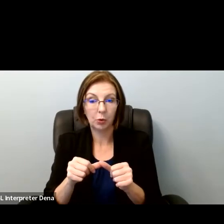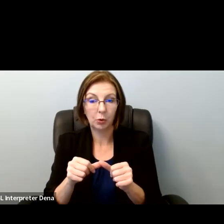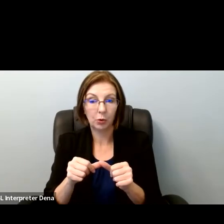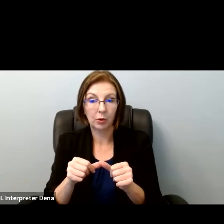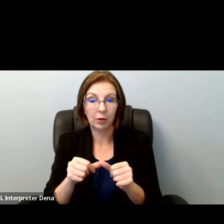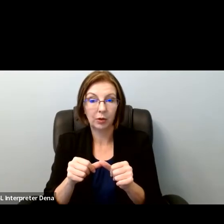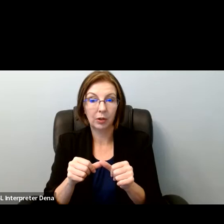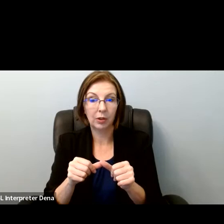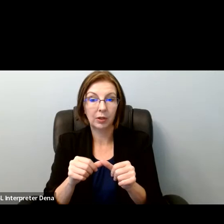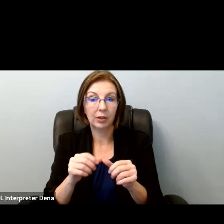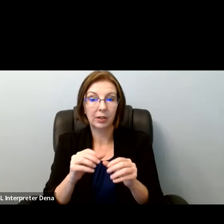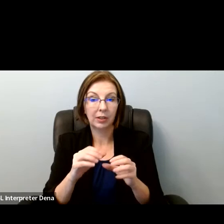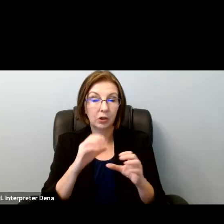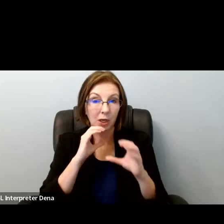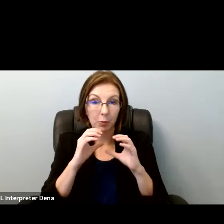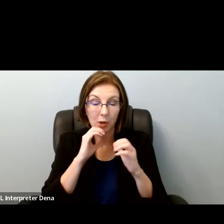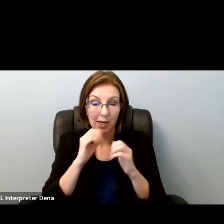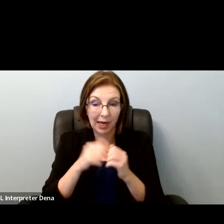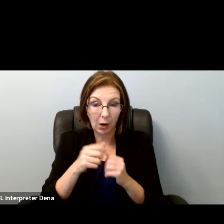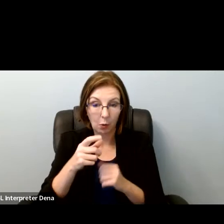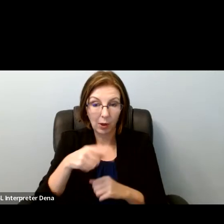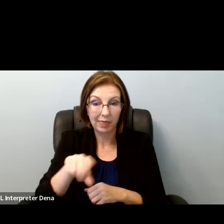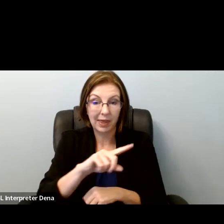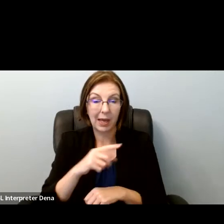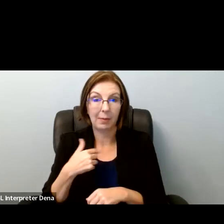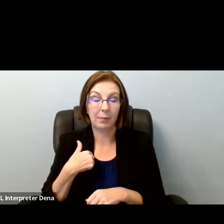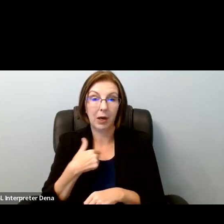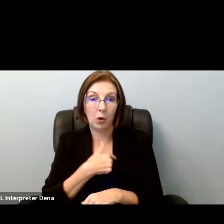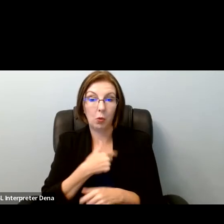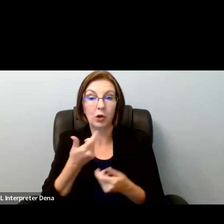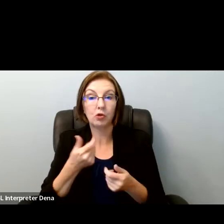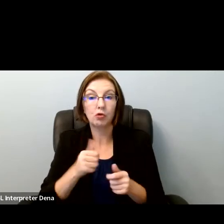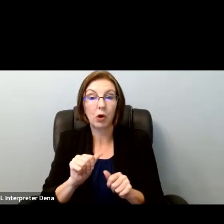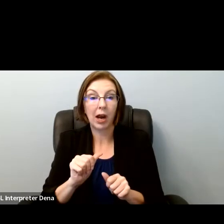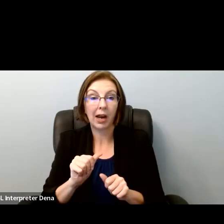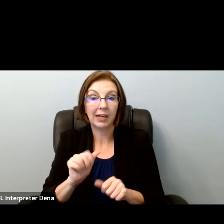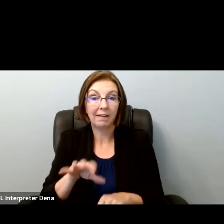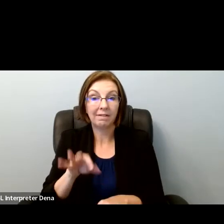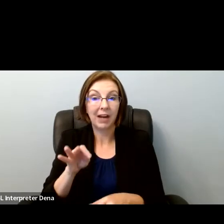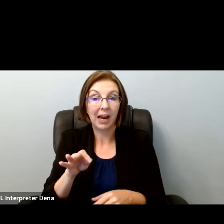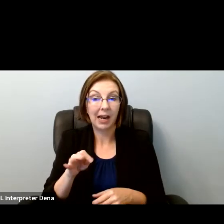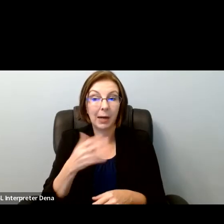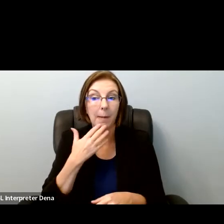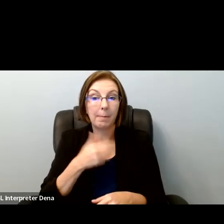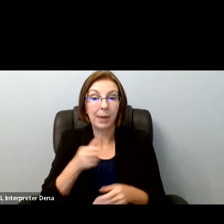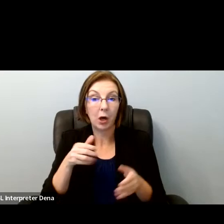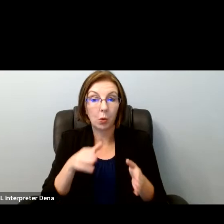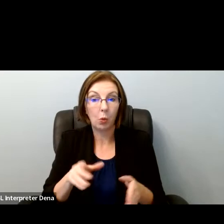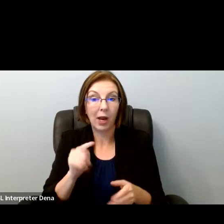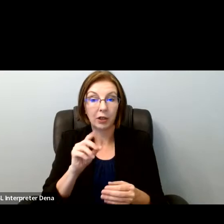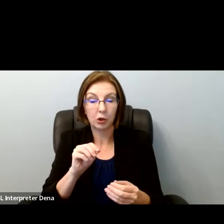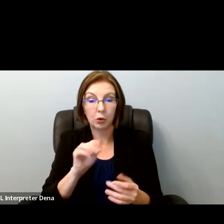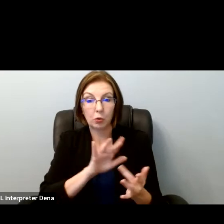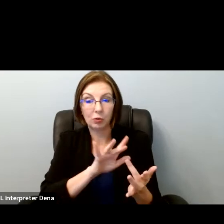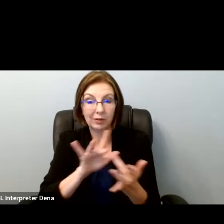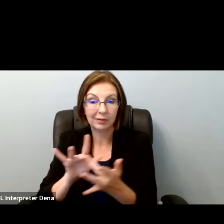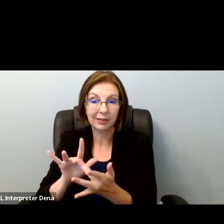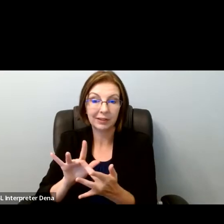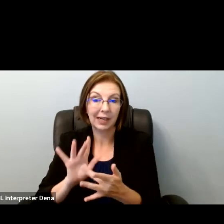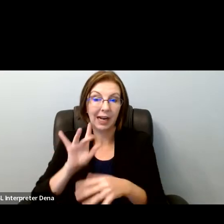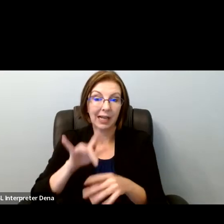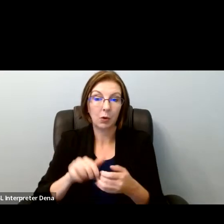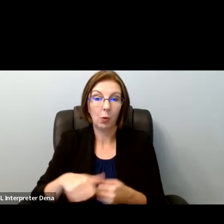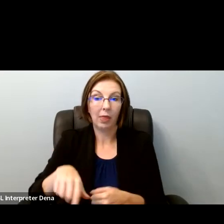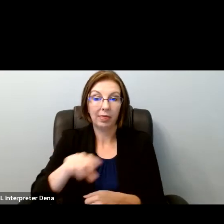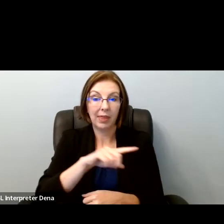to improve, and we are trying to find ways to better outreach to the tribal nations to ensure the